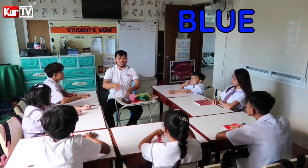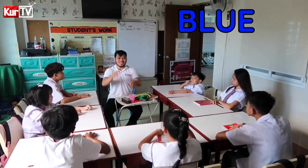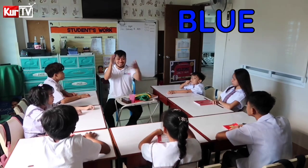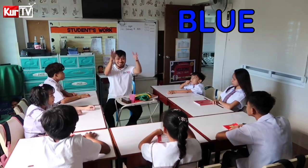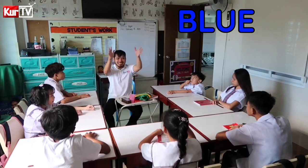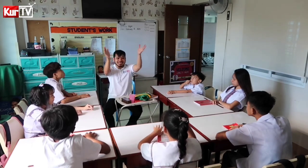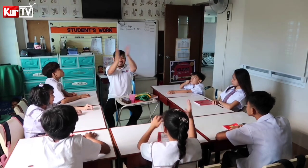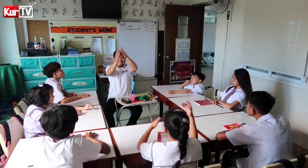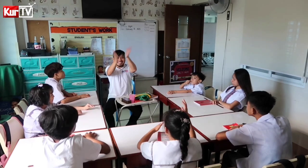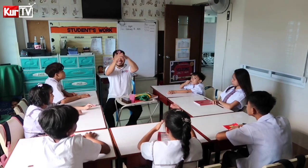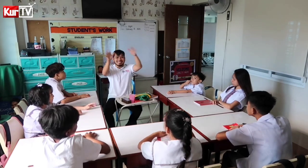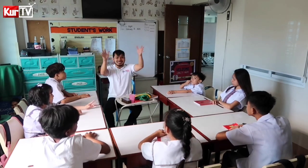Yes.